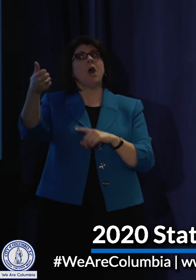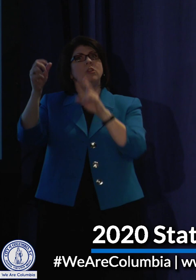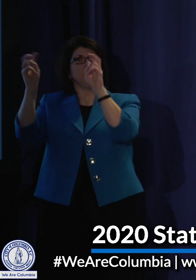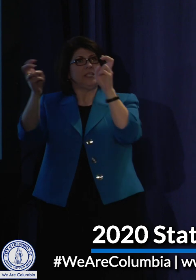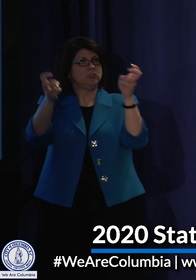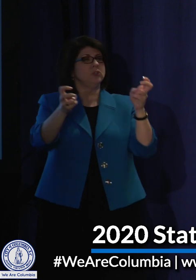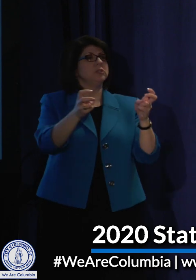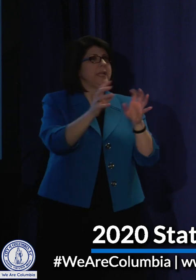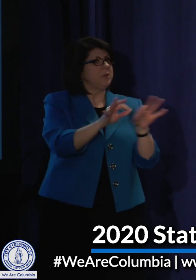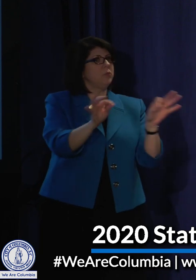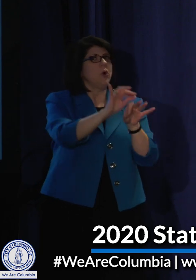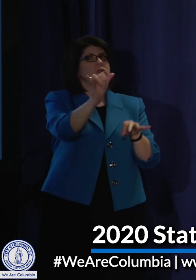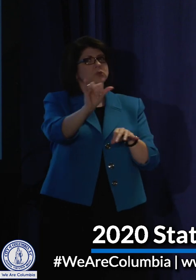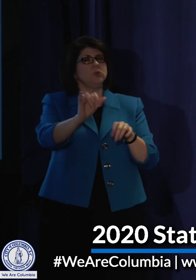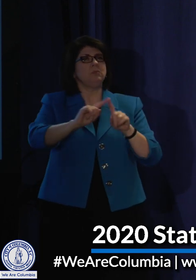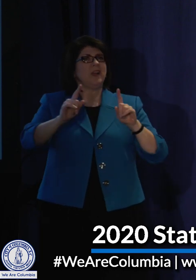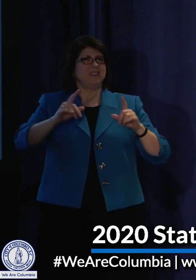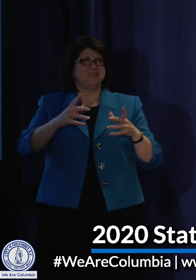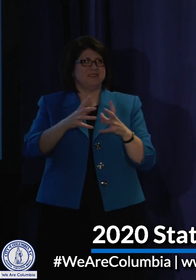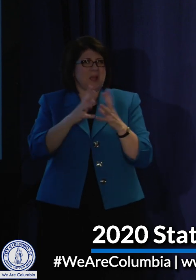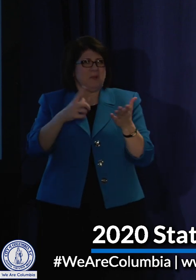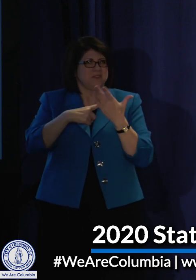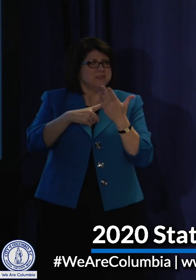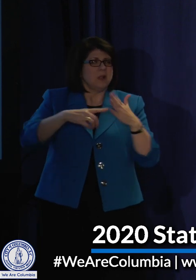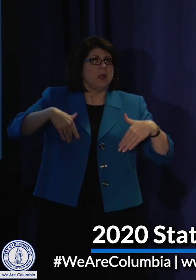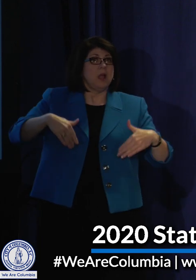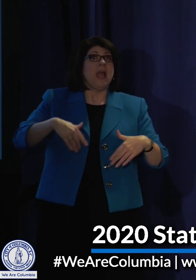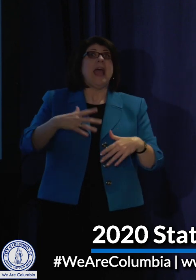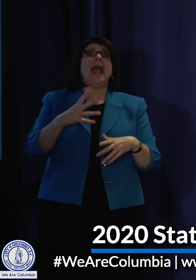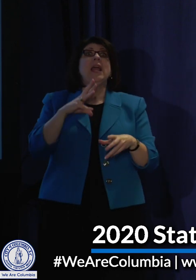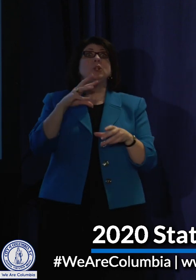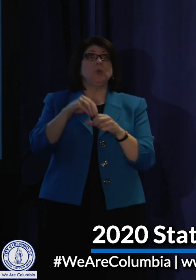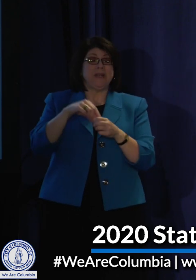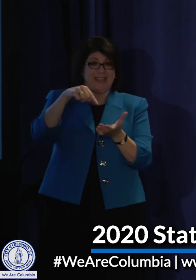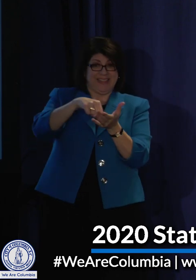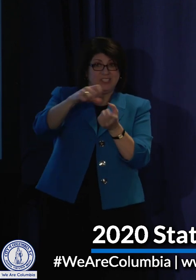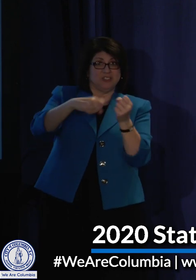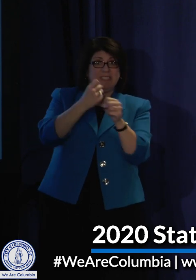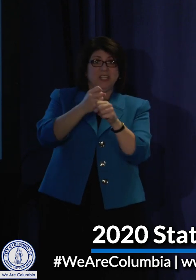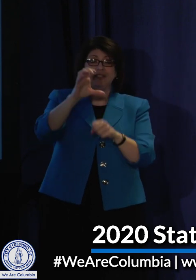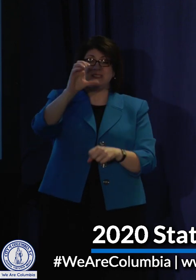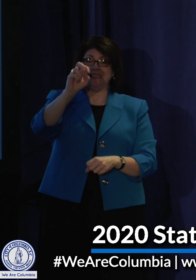importance, but not yet discussed as much, including this year's census.